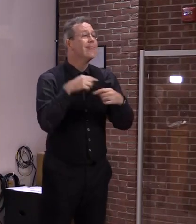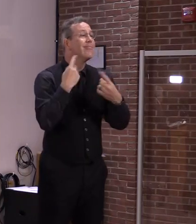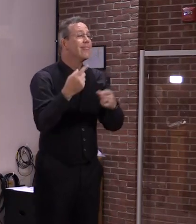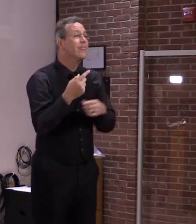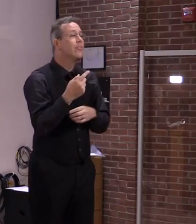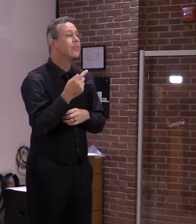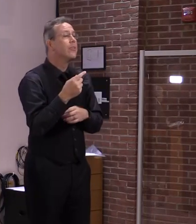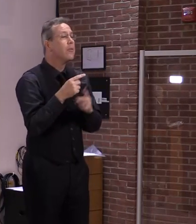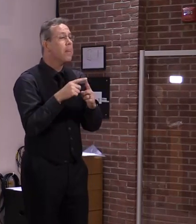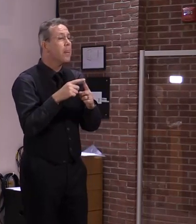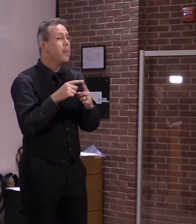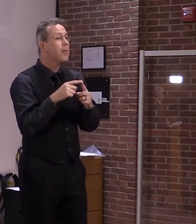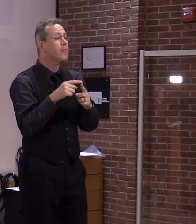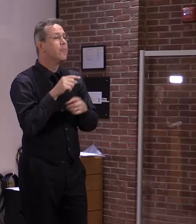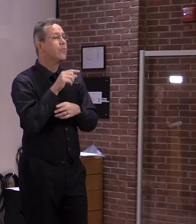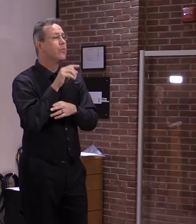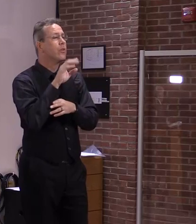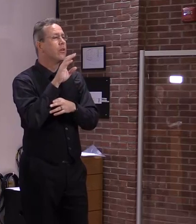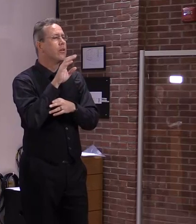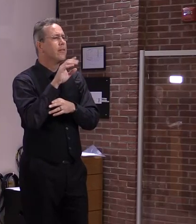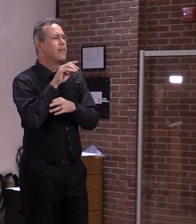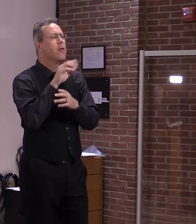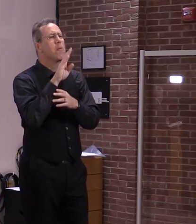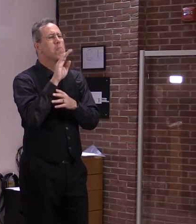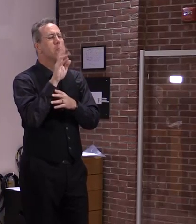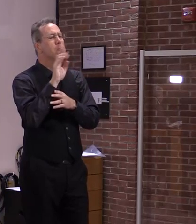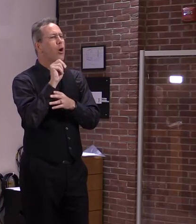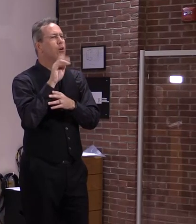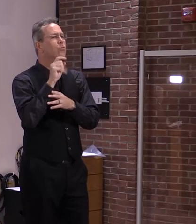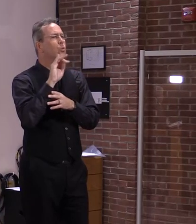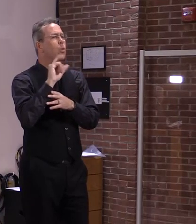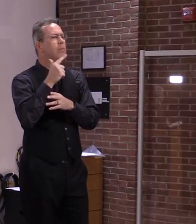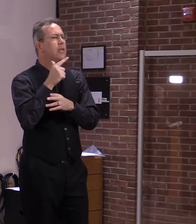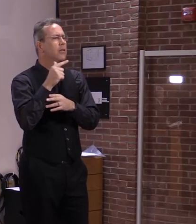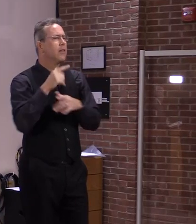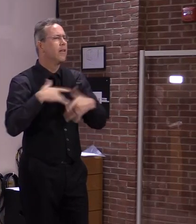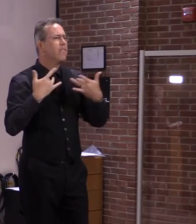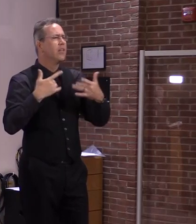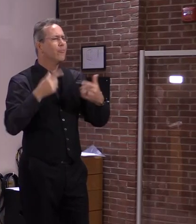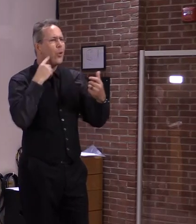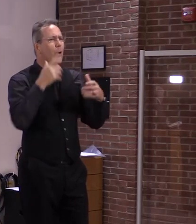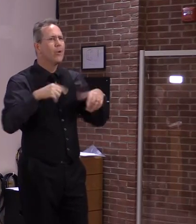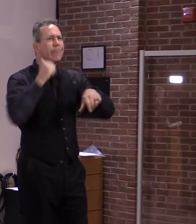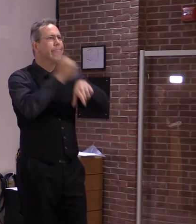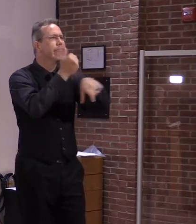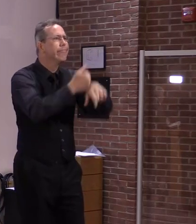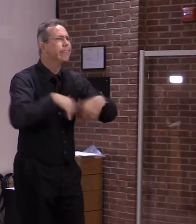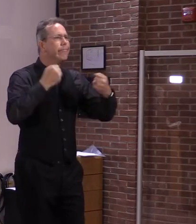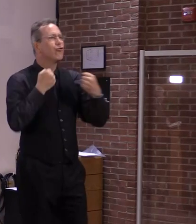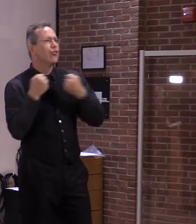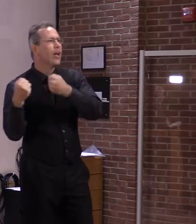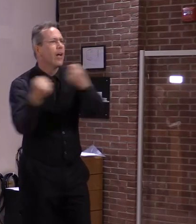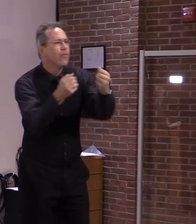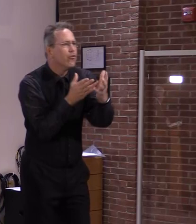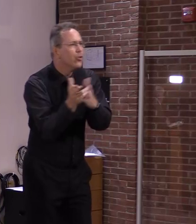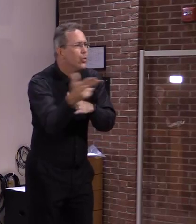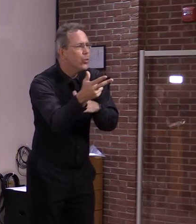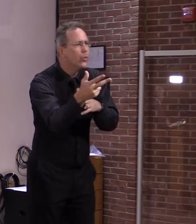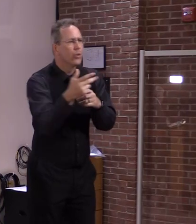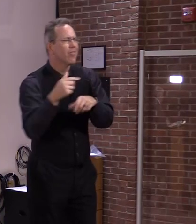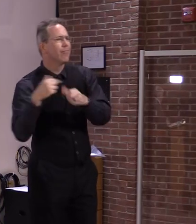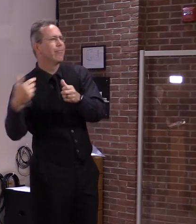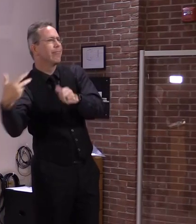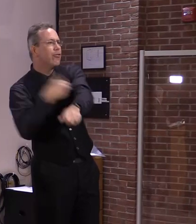events up there where we've gone to multiple towns over the course of a single day or 2 days. We've also